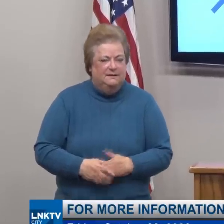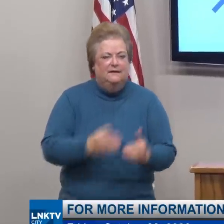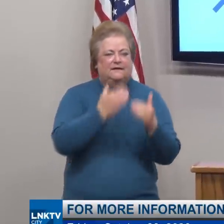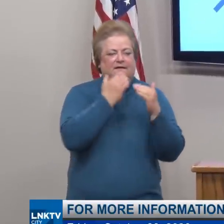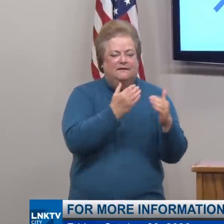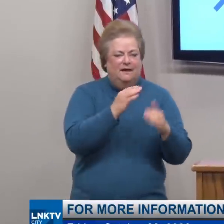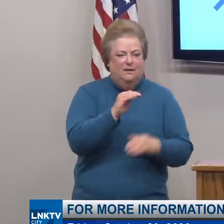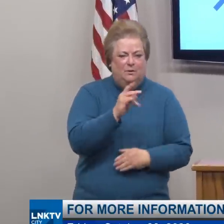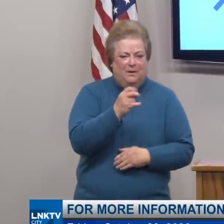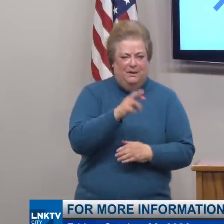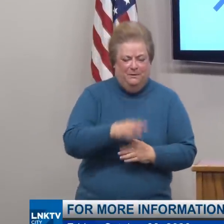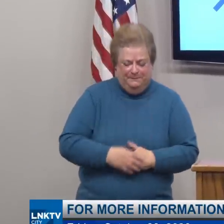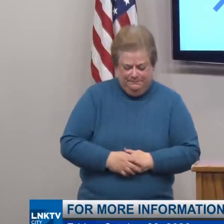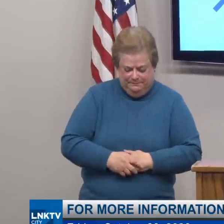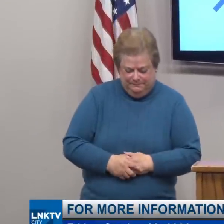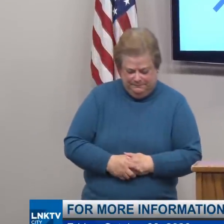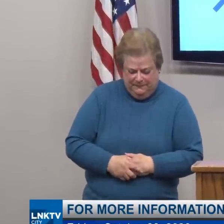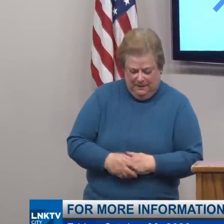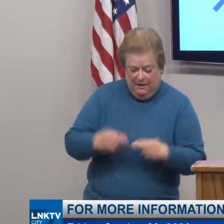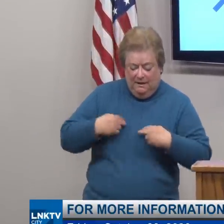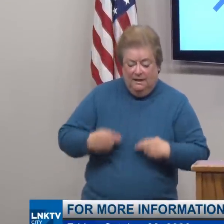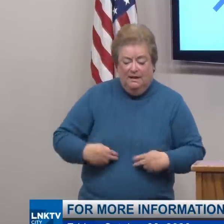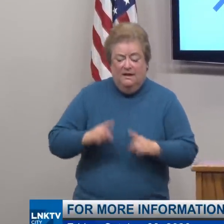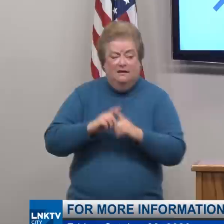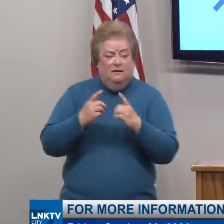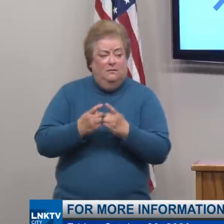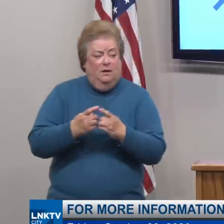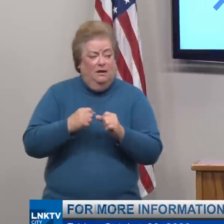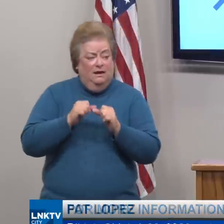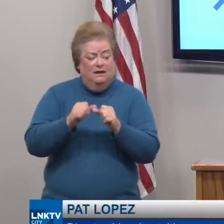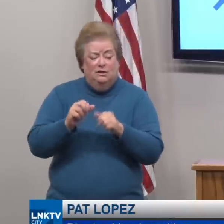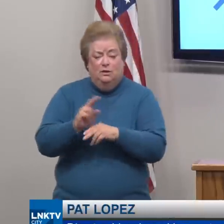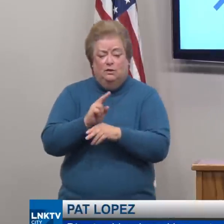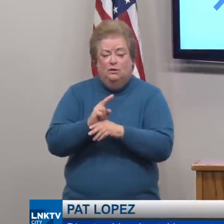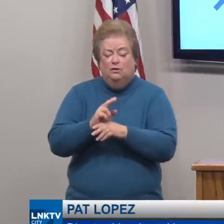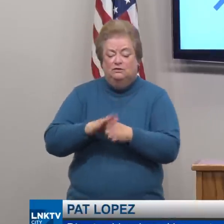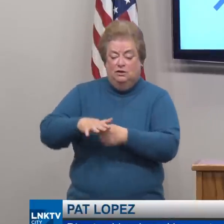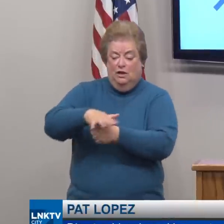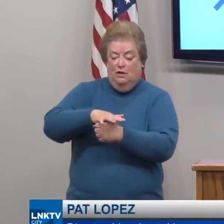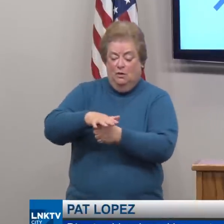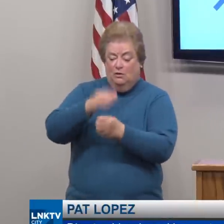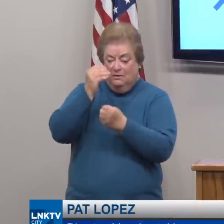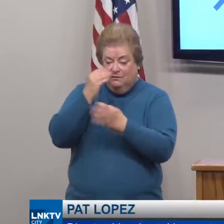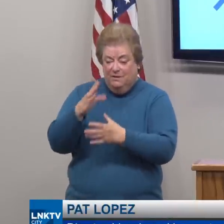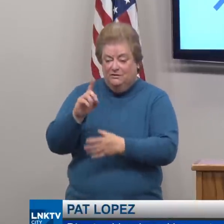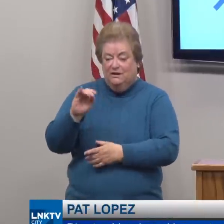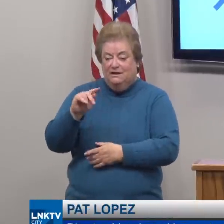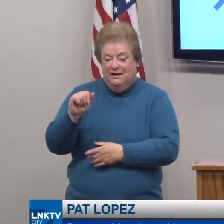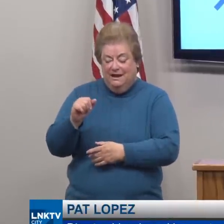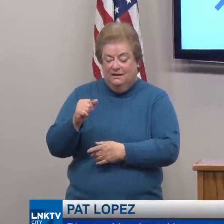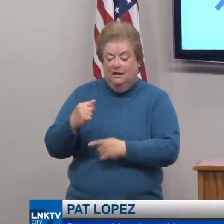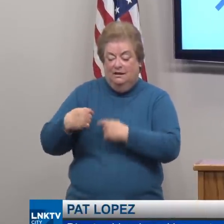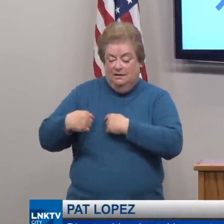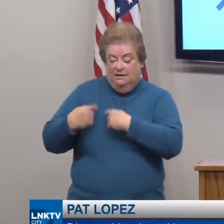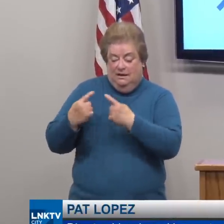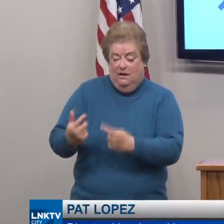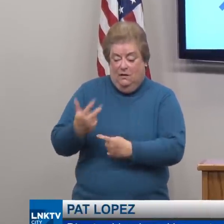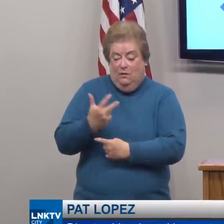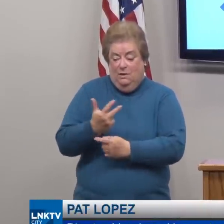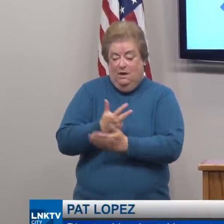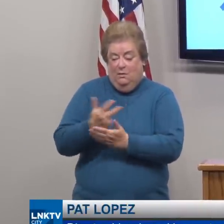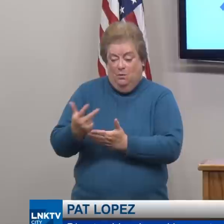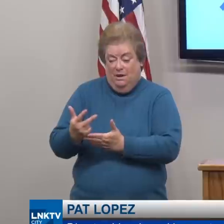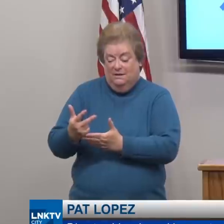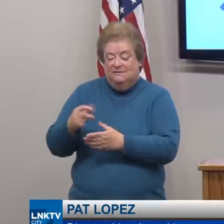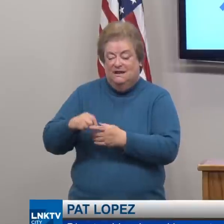thank you mayor the health department continues to use local information and data from the past three weeks